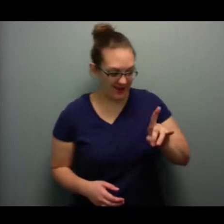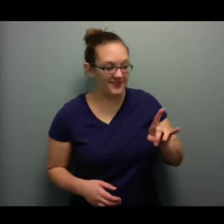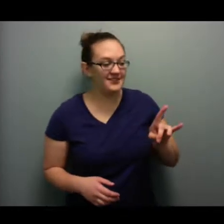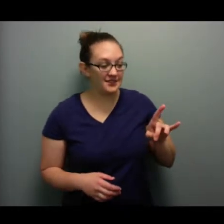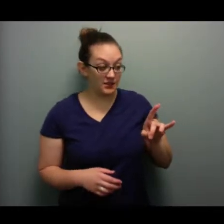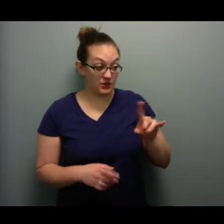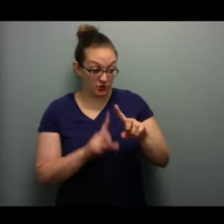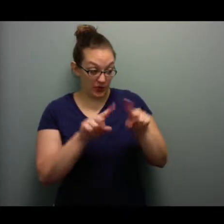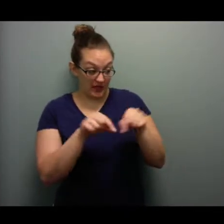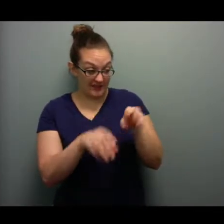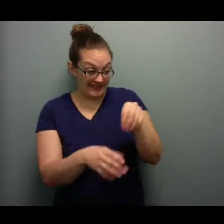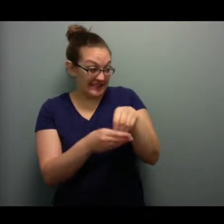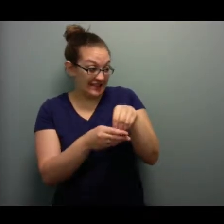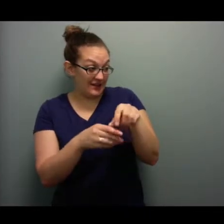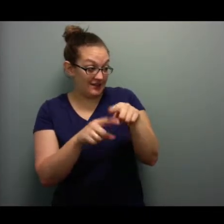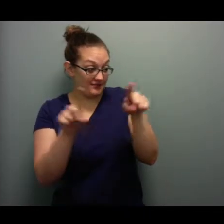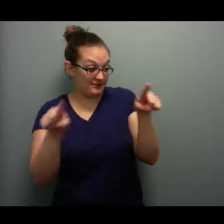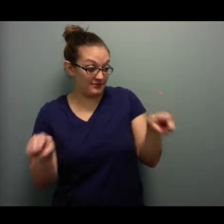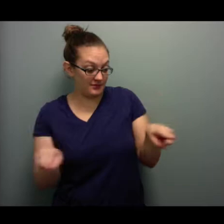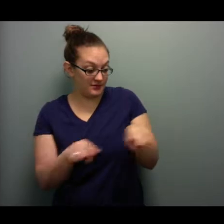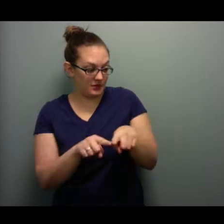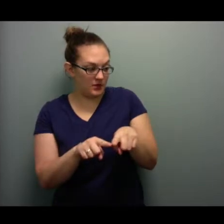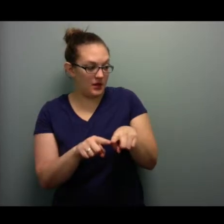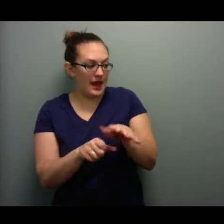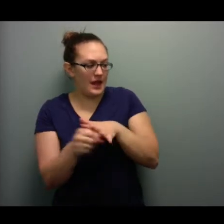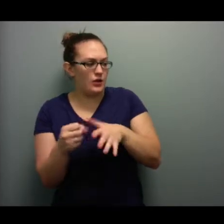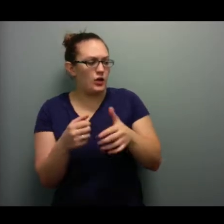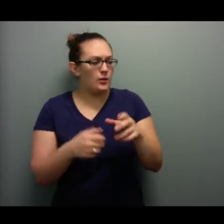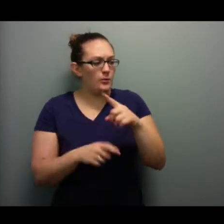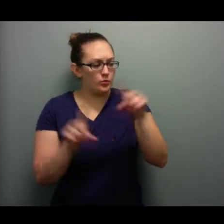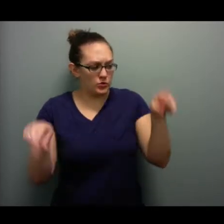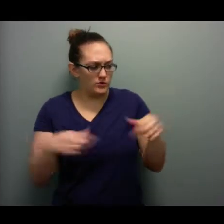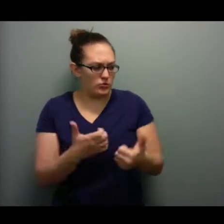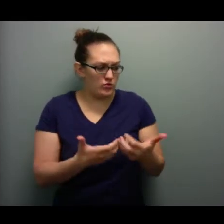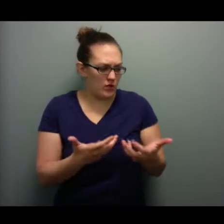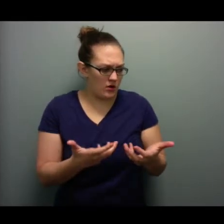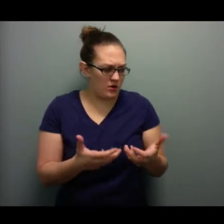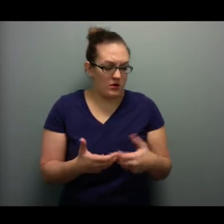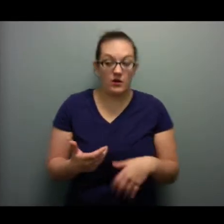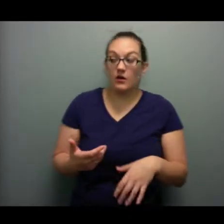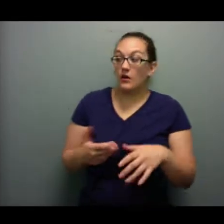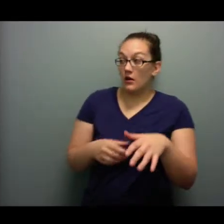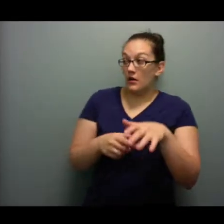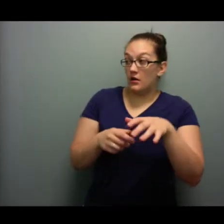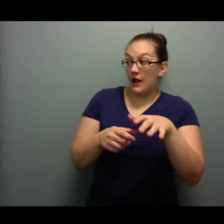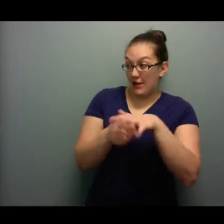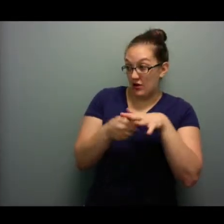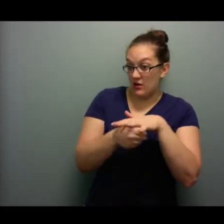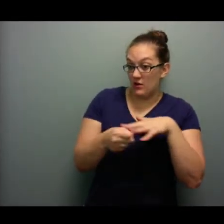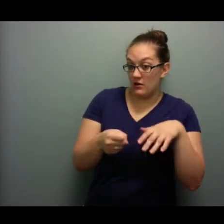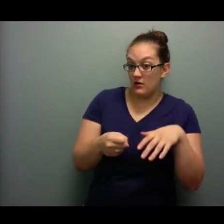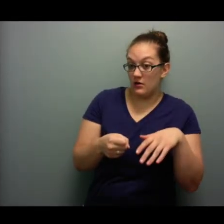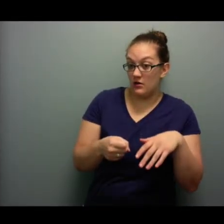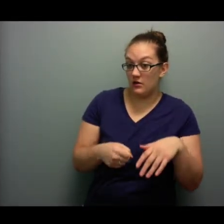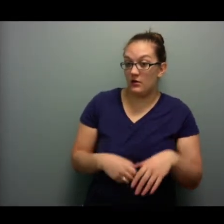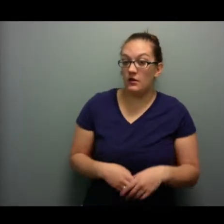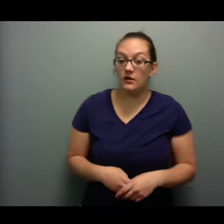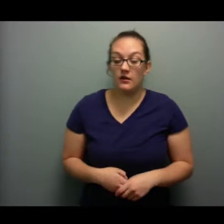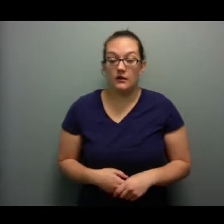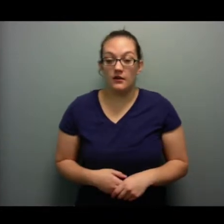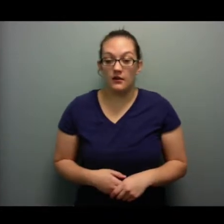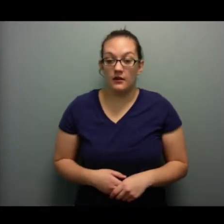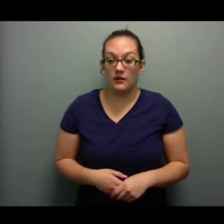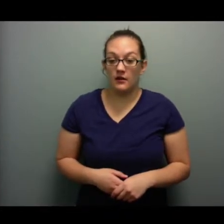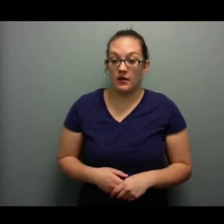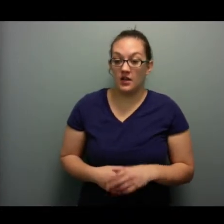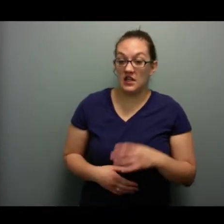28 squares inside. So that's the area or the perimeter? that's the area. Sure. And you proved it. So what's his friend thinking?